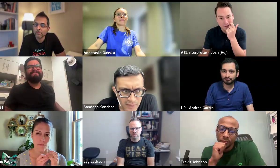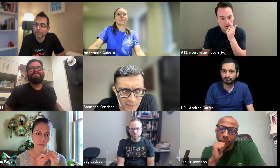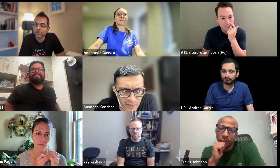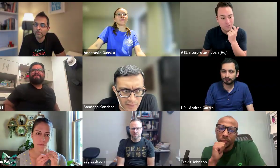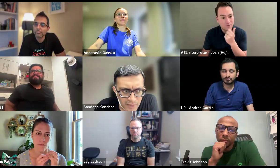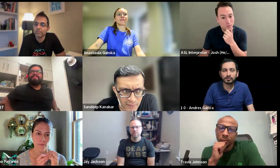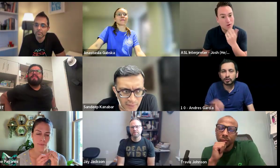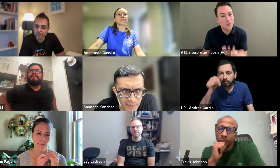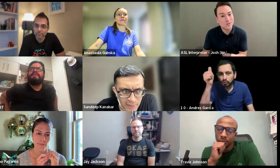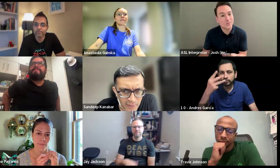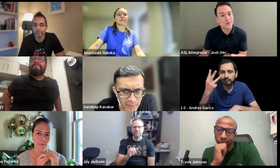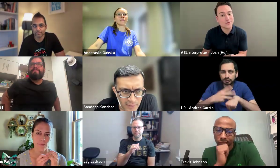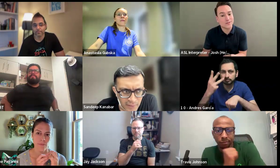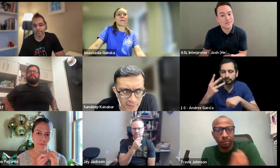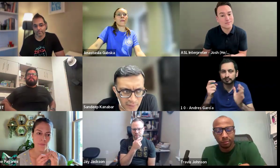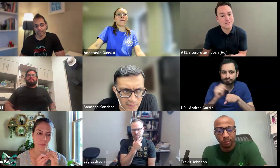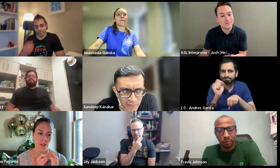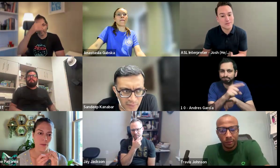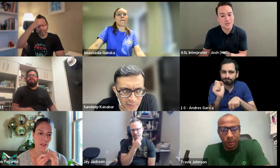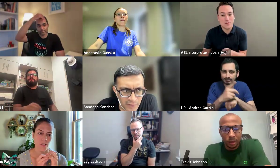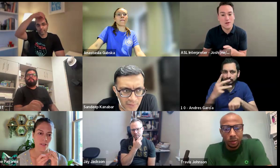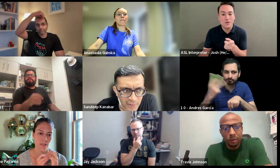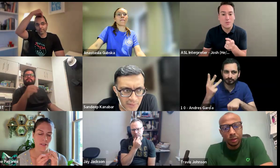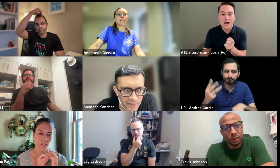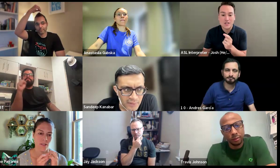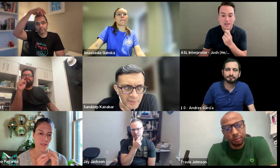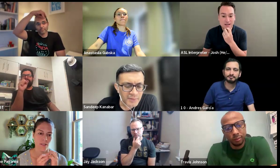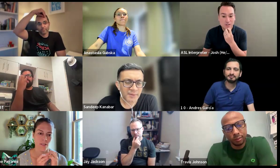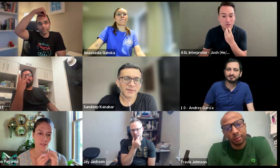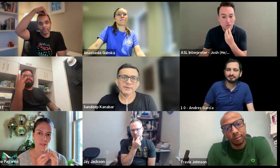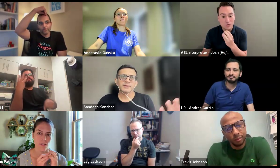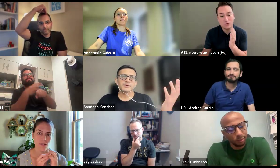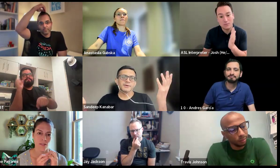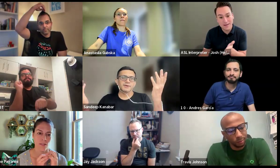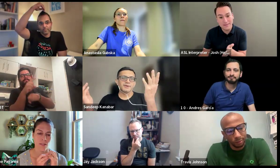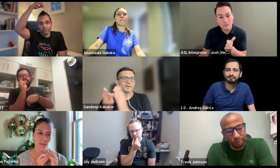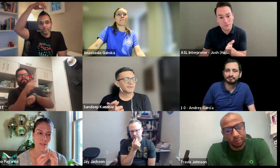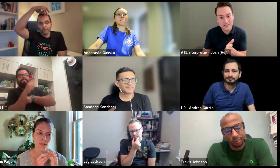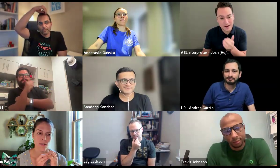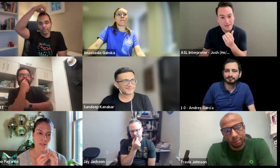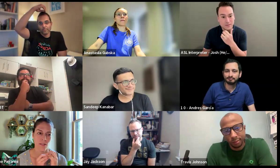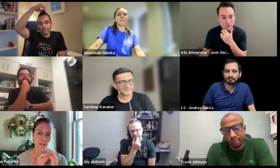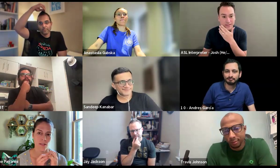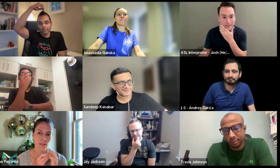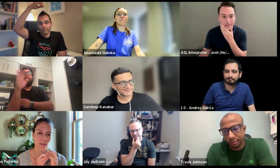they confirmed that there were no interpreters. Okay. We actually had to remind them 3 times, Andres